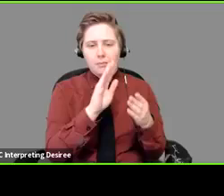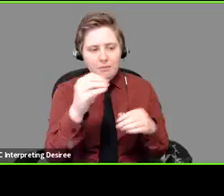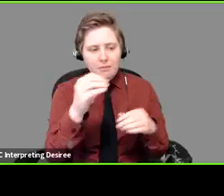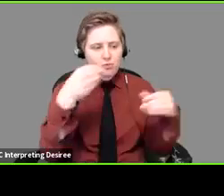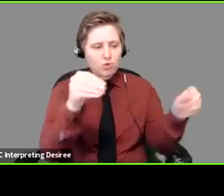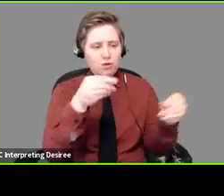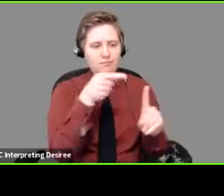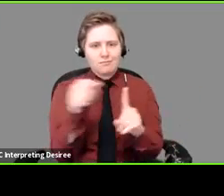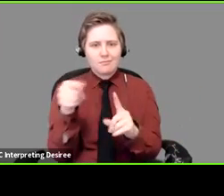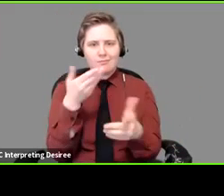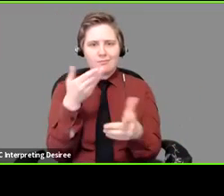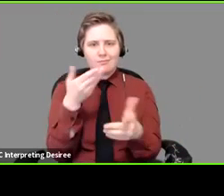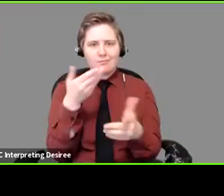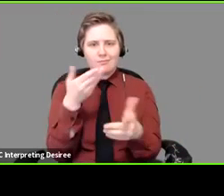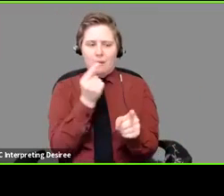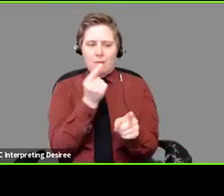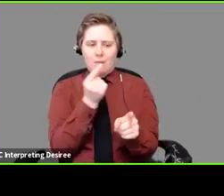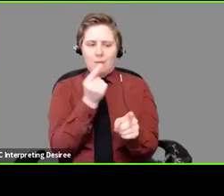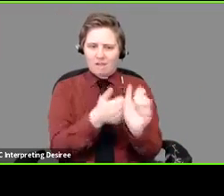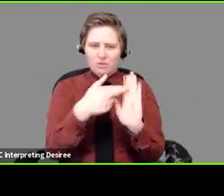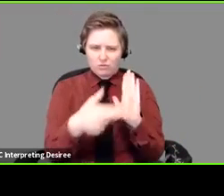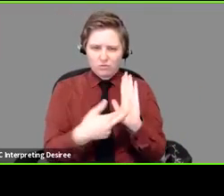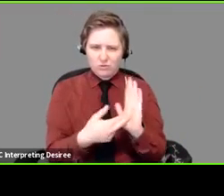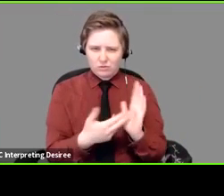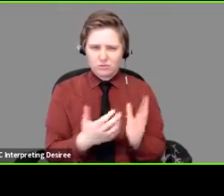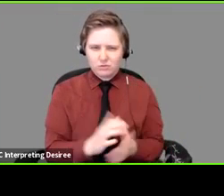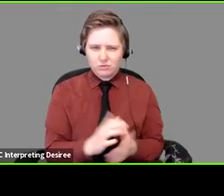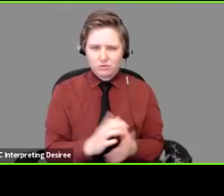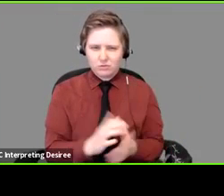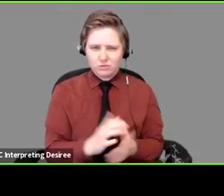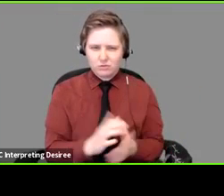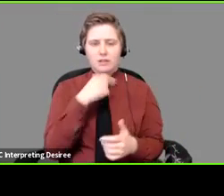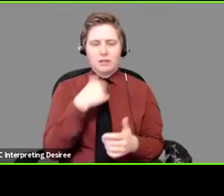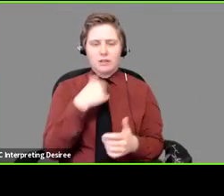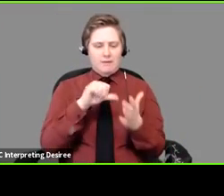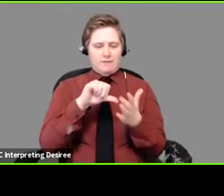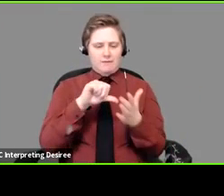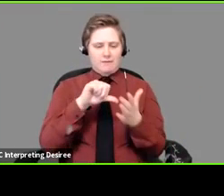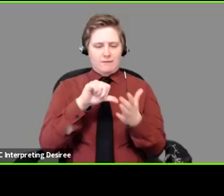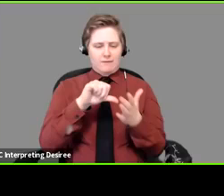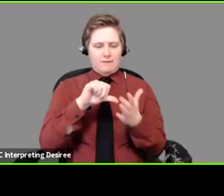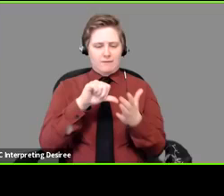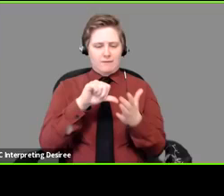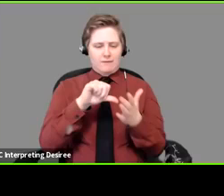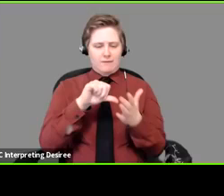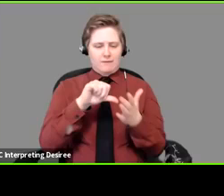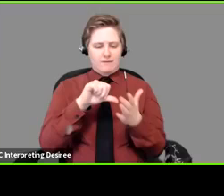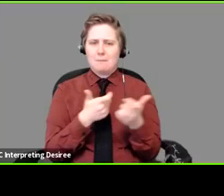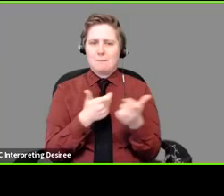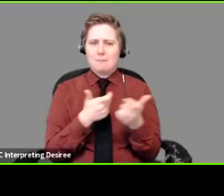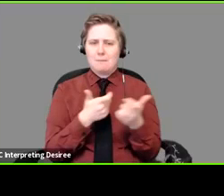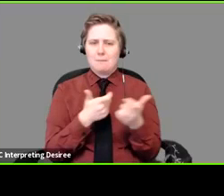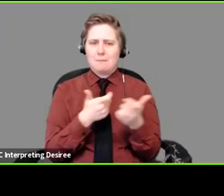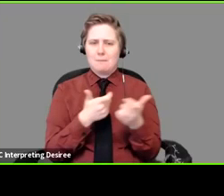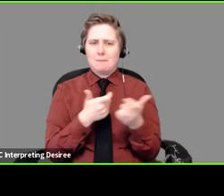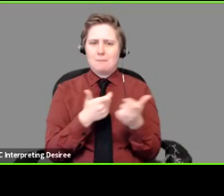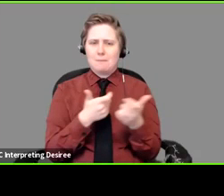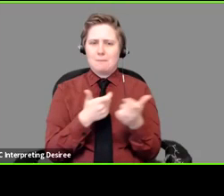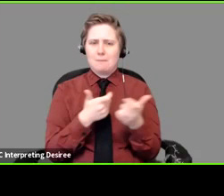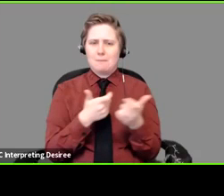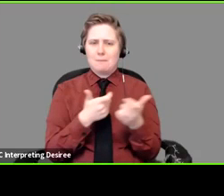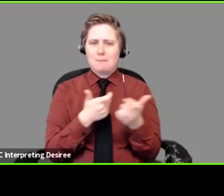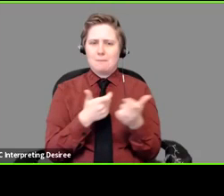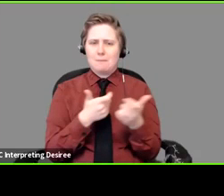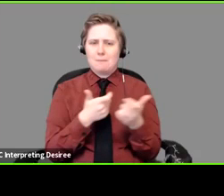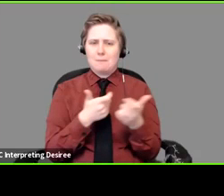be appropriately following the rules, and really want to stress some of these things. The big thing is, again, if you're having